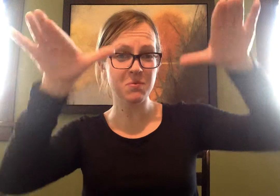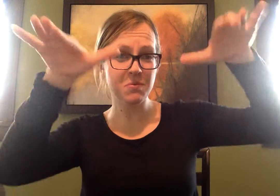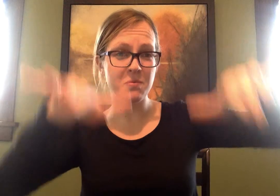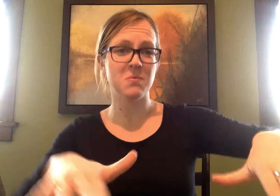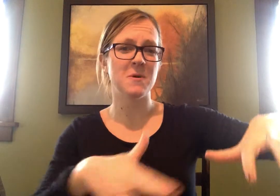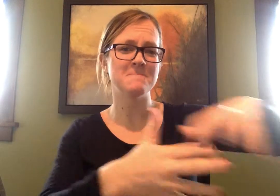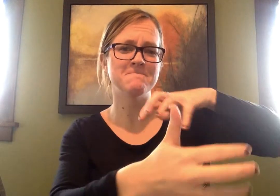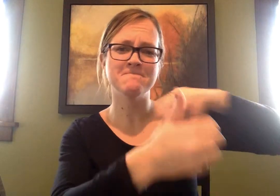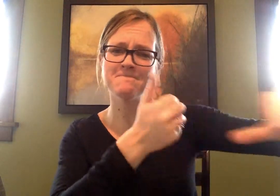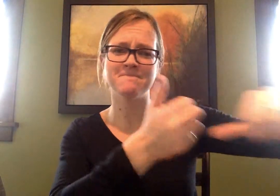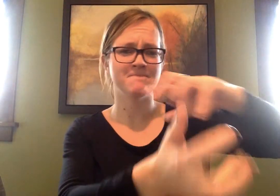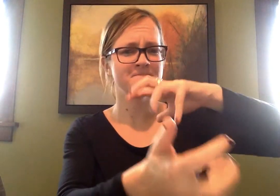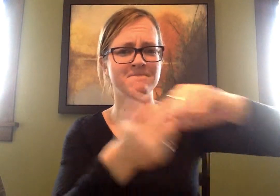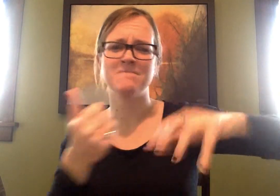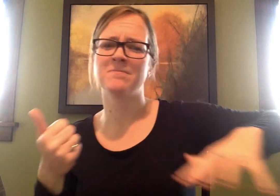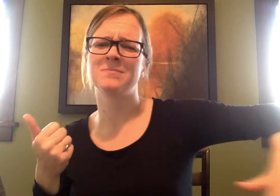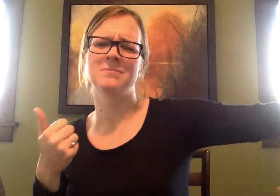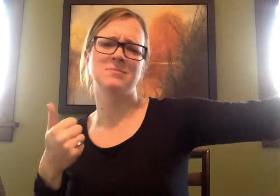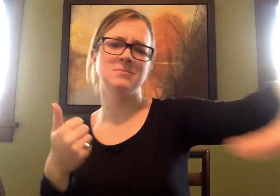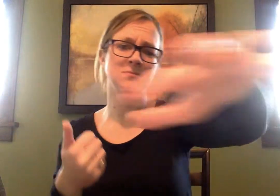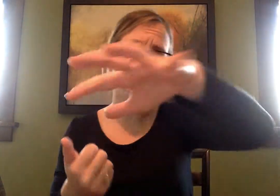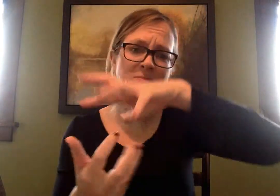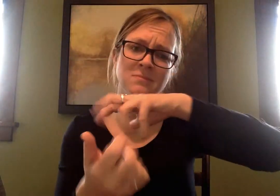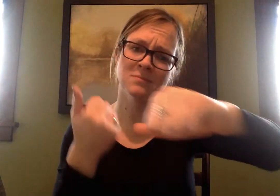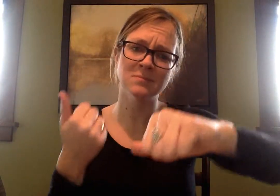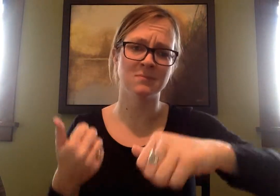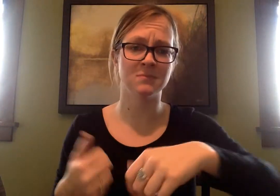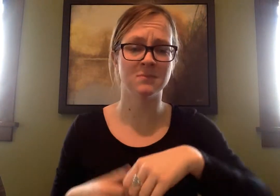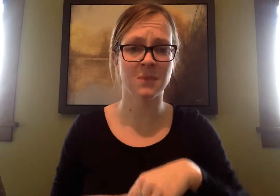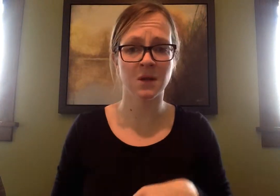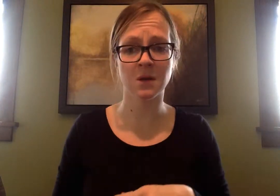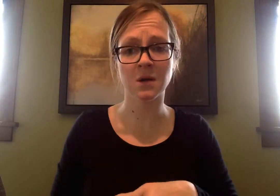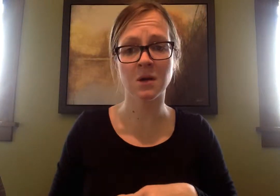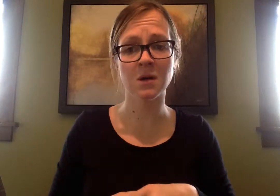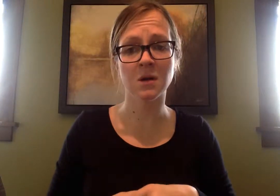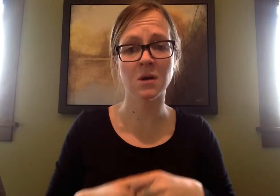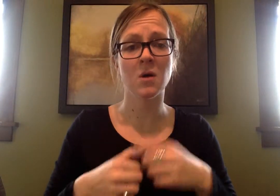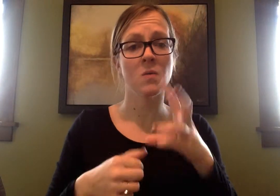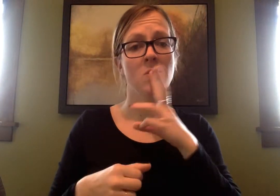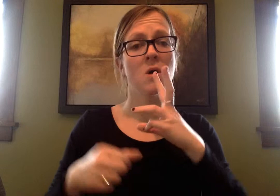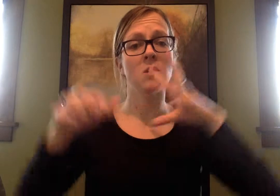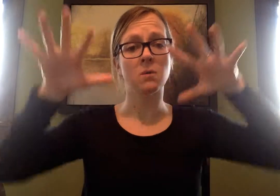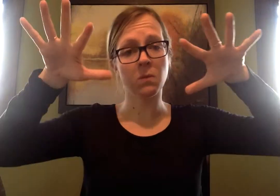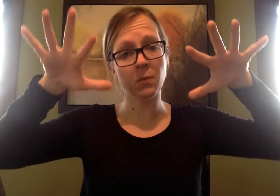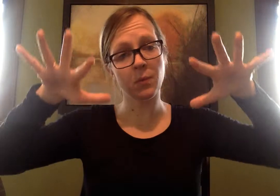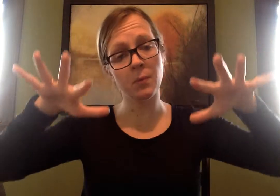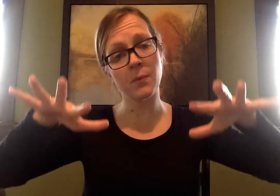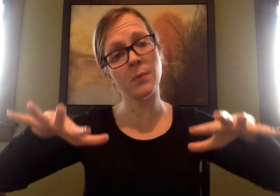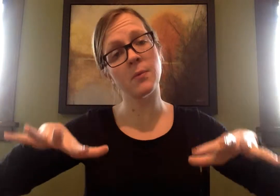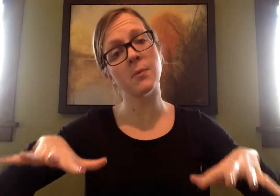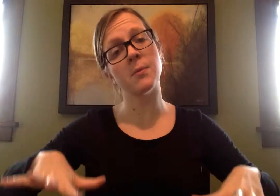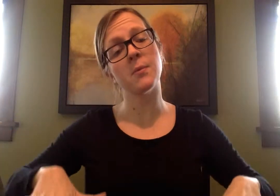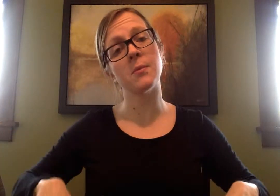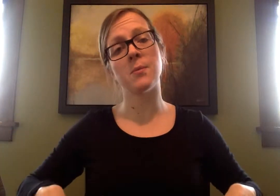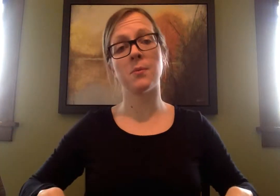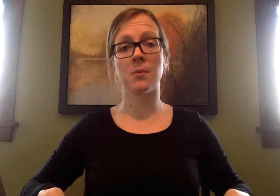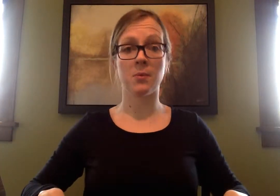caused destruction for miles around. After the water went down, only one hippo